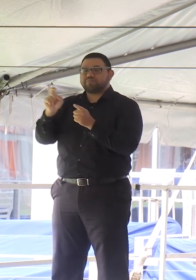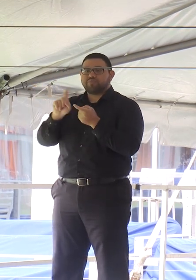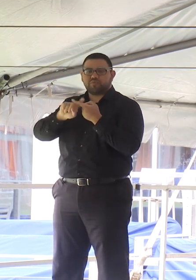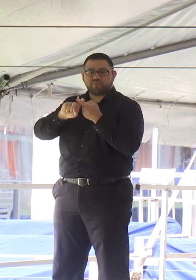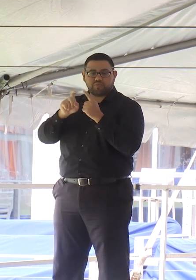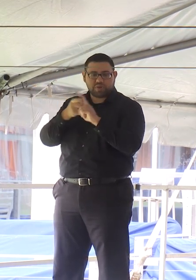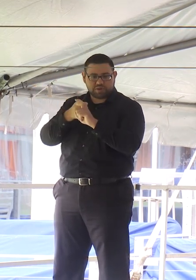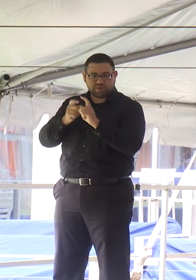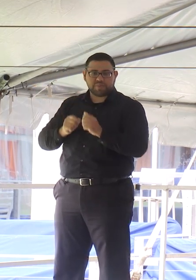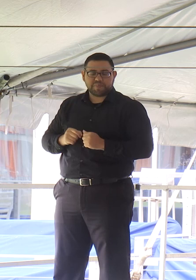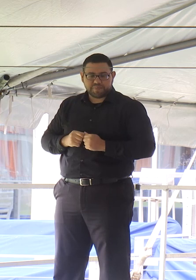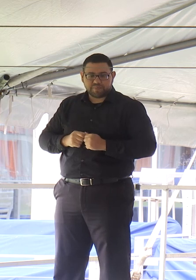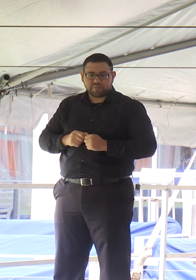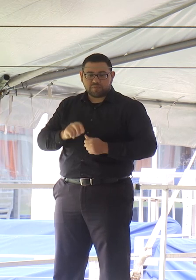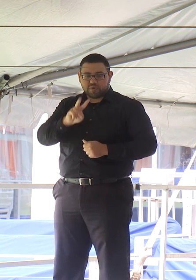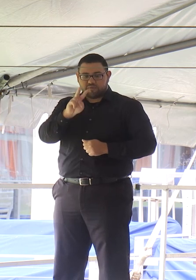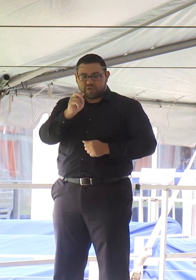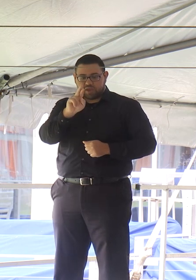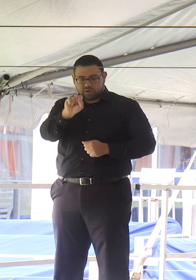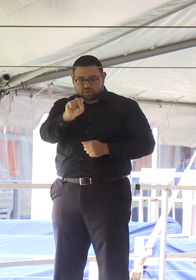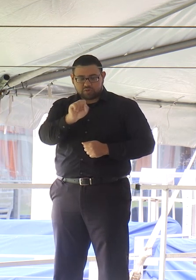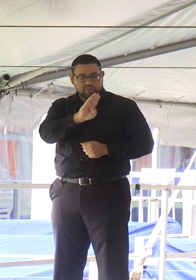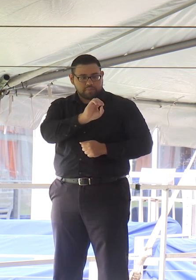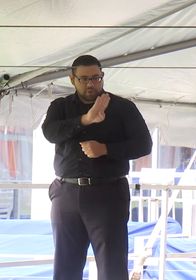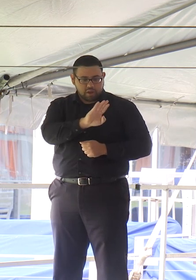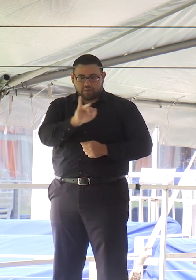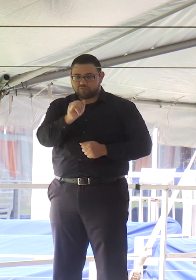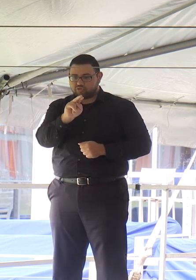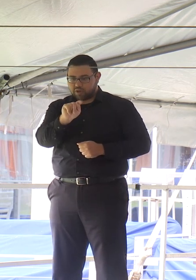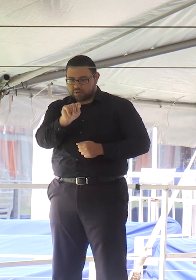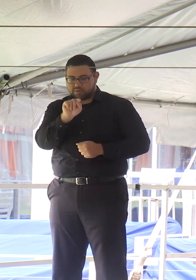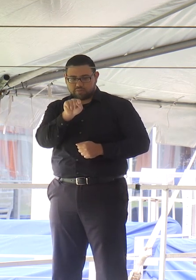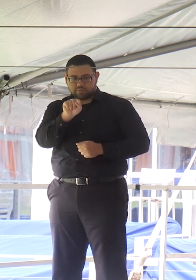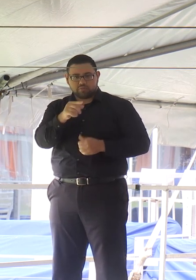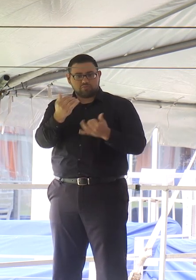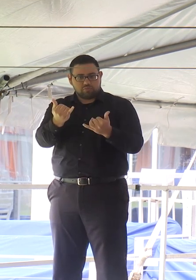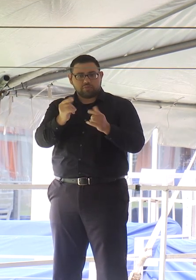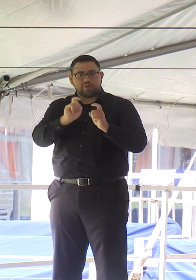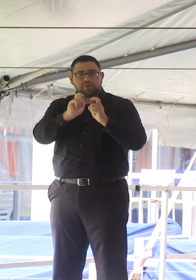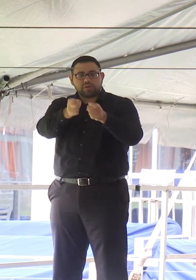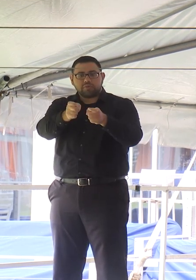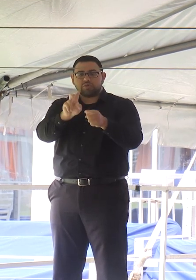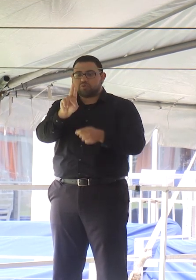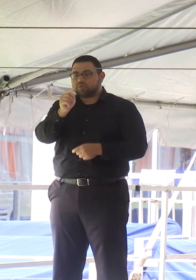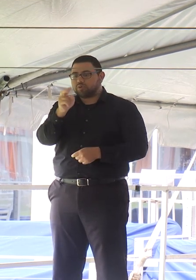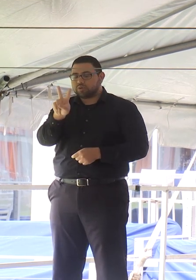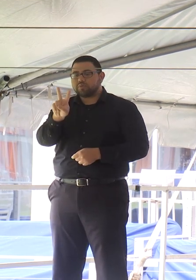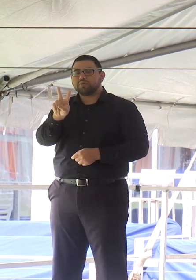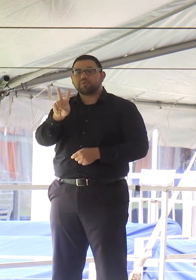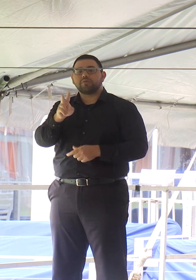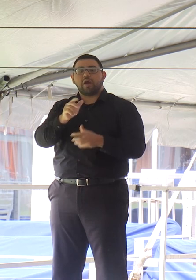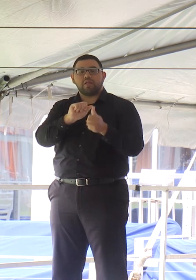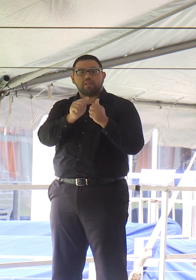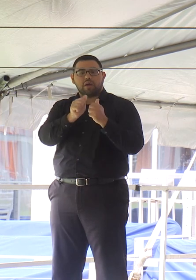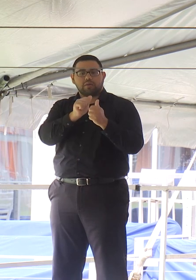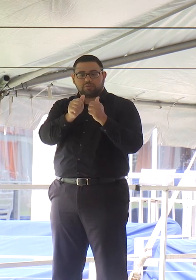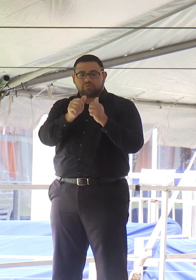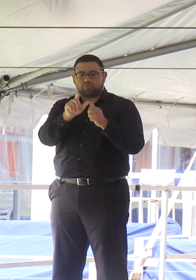friendship. The Vackars, Bob and Janet, are currently gifting UTRGV